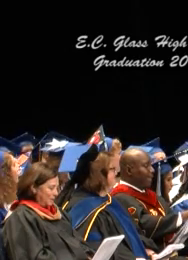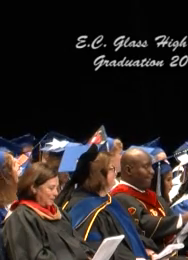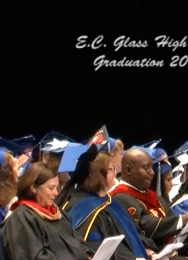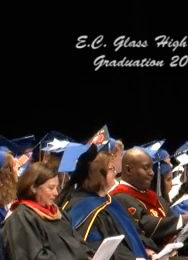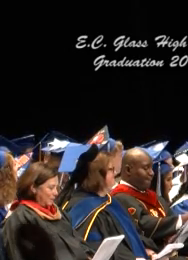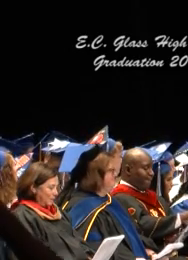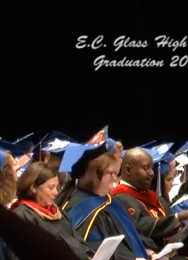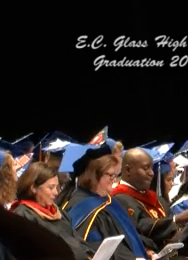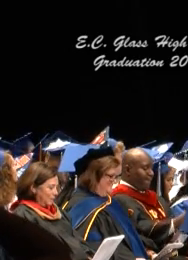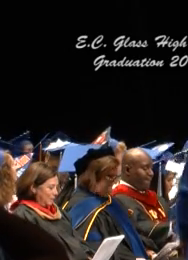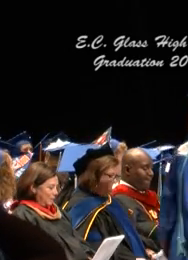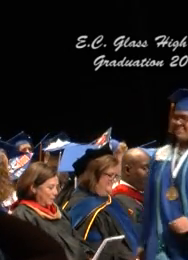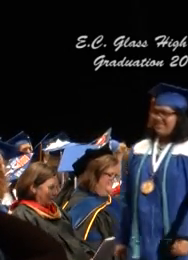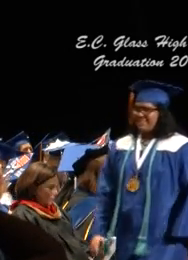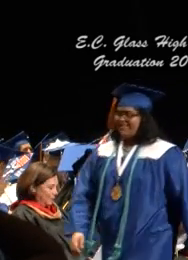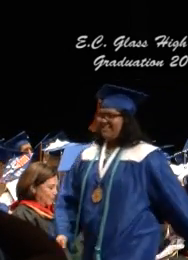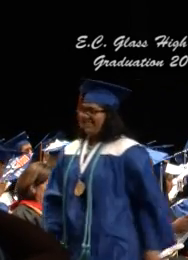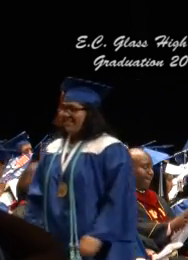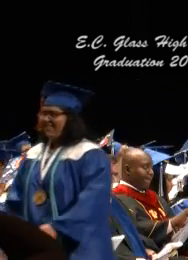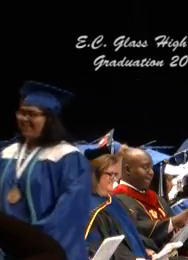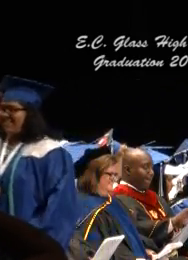Jasmine Lai Richards.